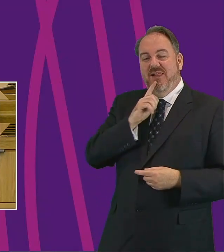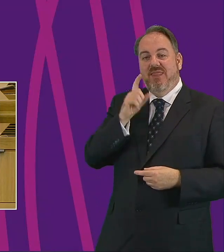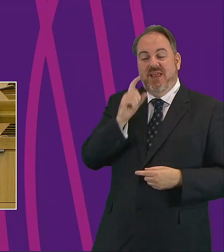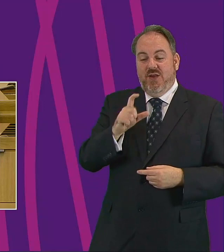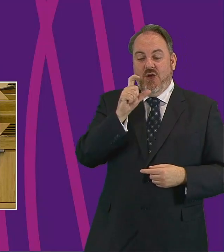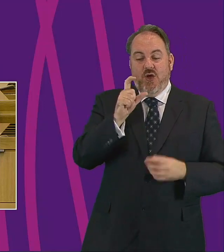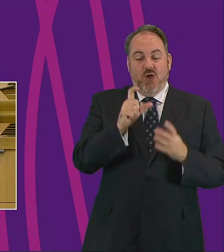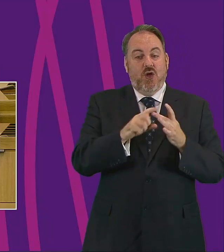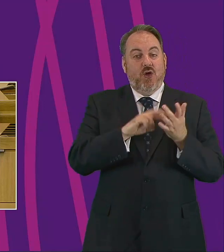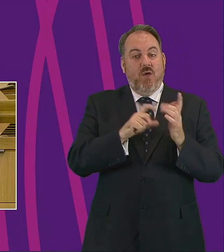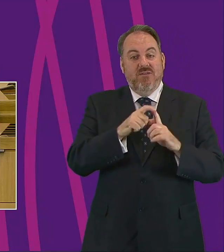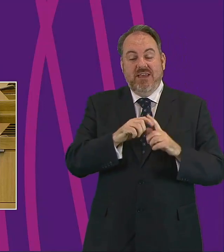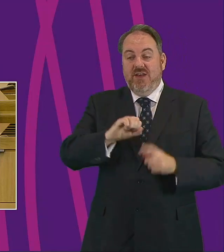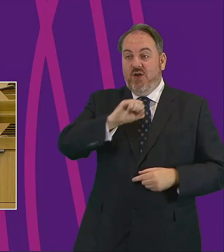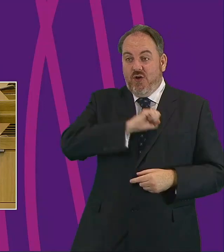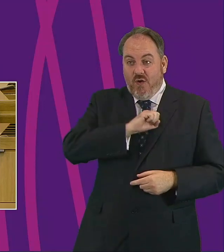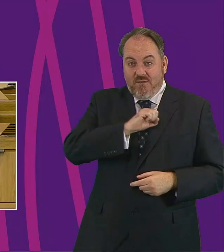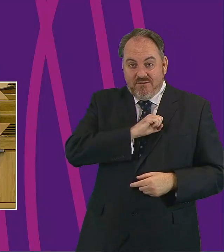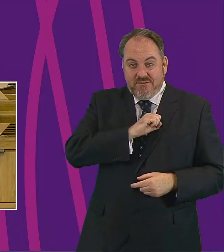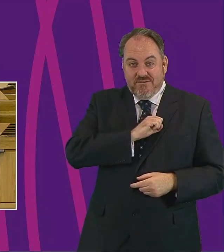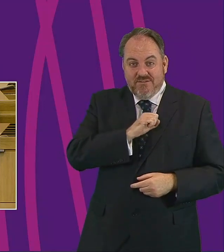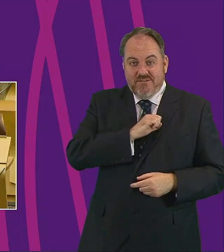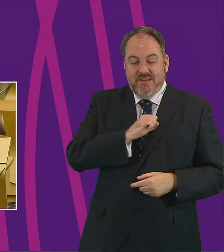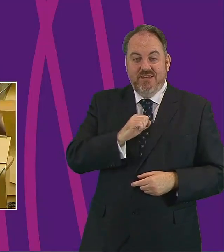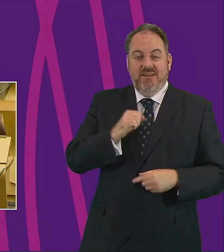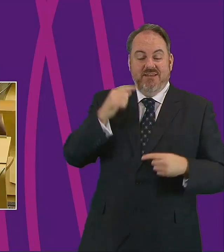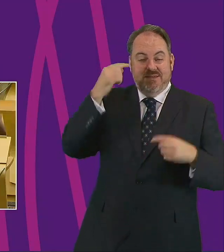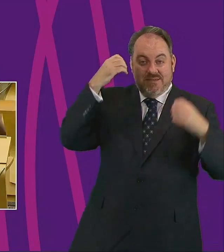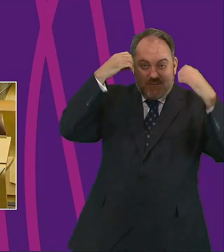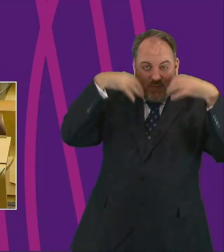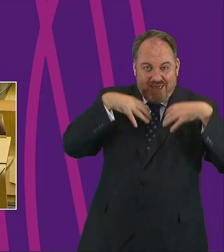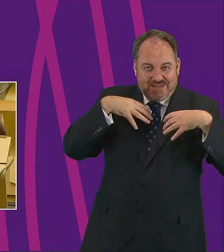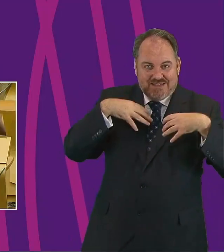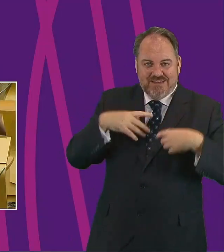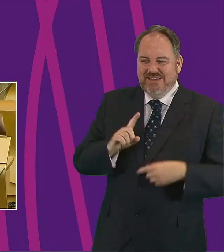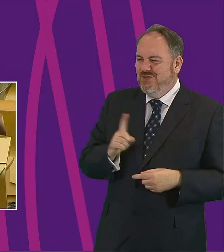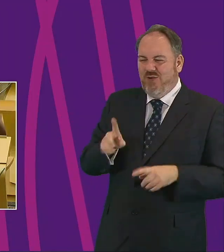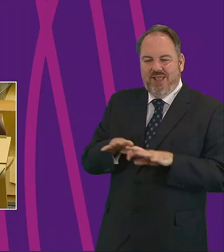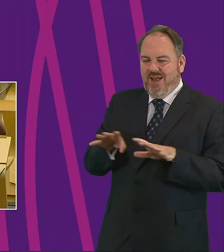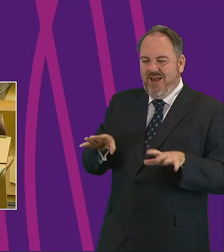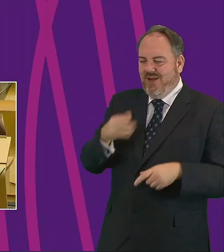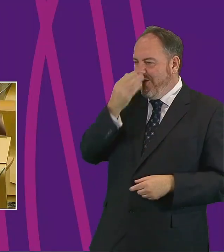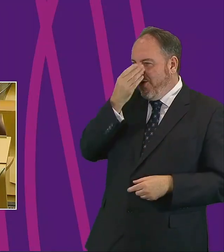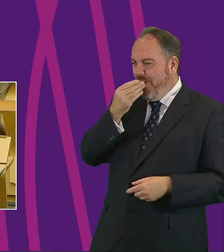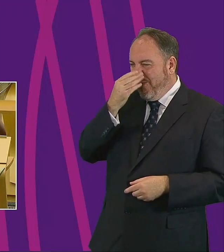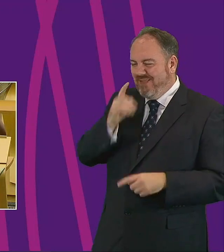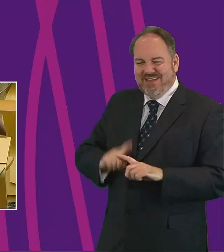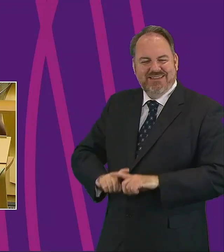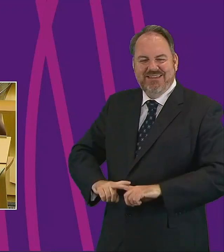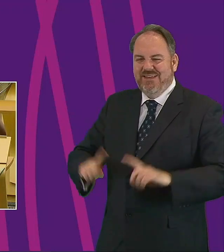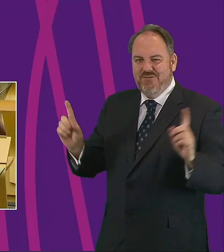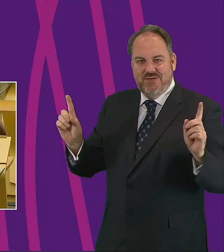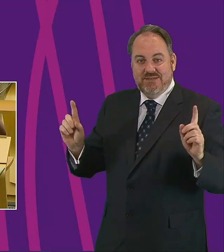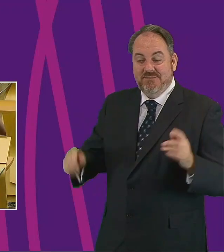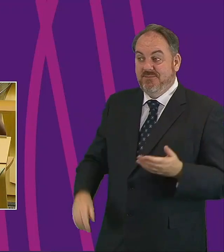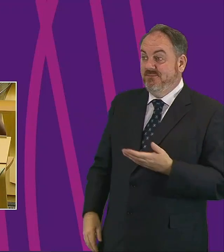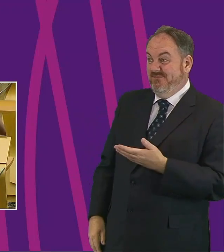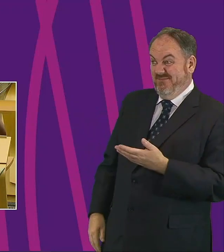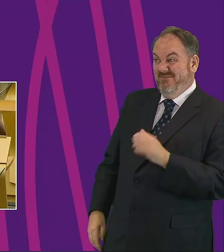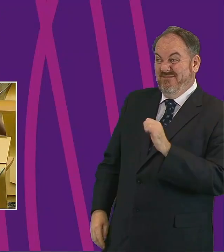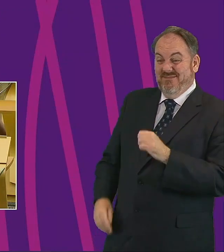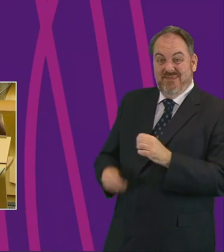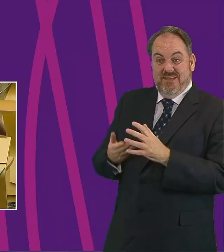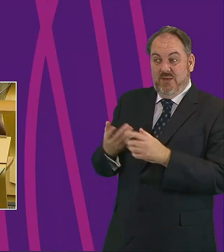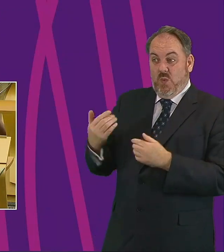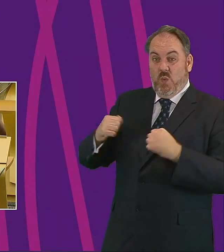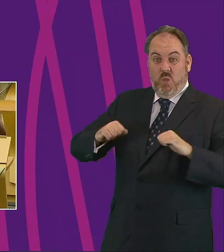symptoms are not a common cold? First Minister. So, as we've always said, as we go into winter and there are other